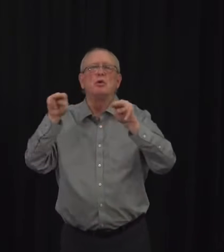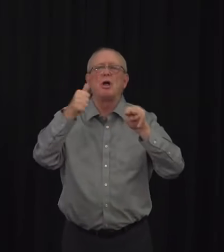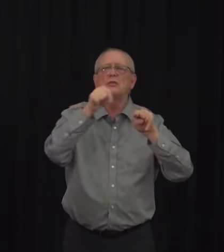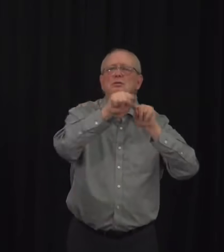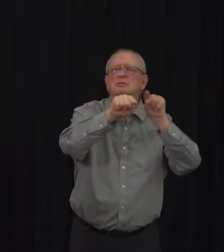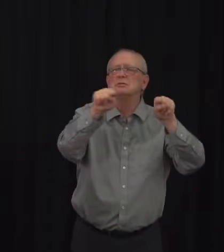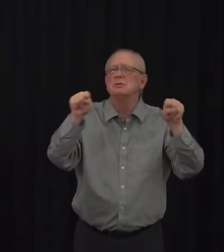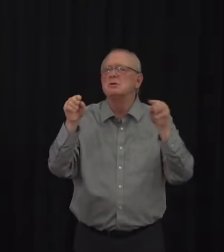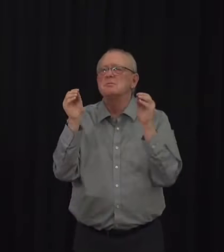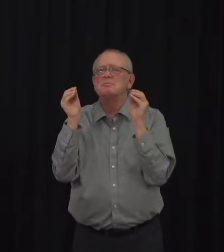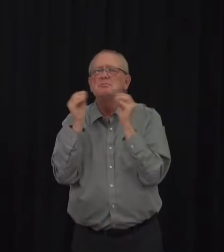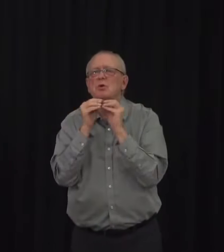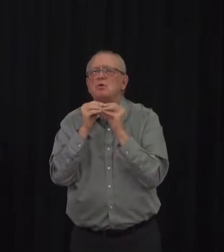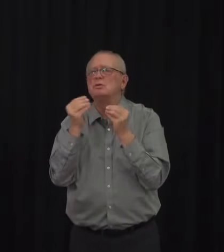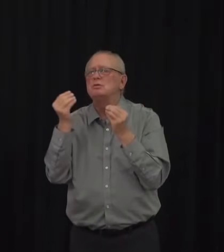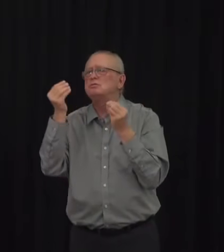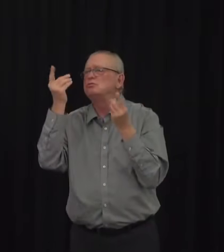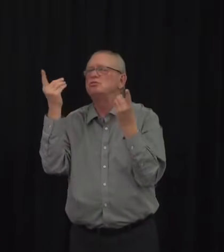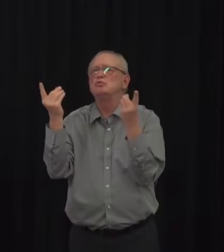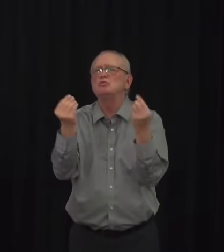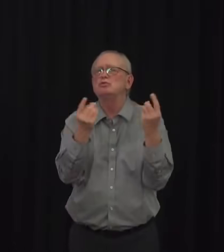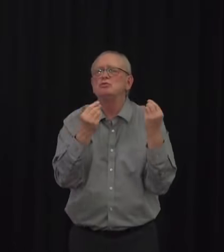a roadmap type